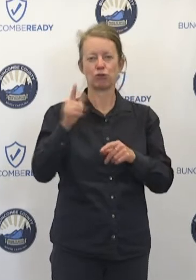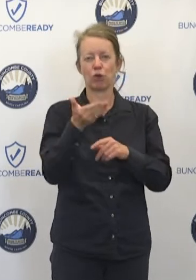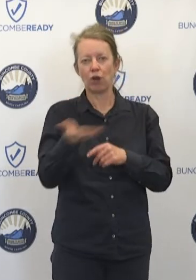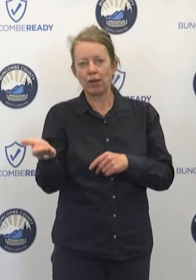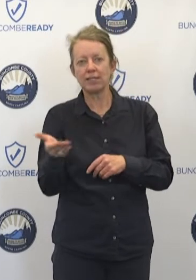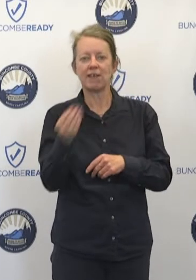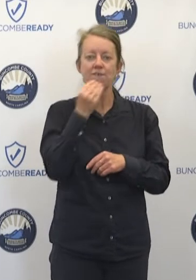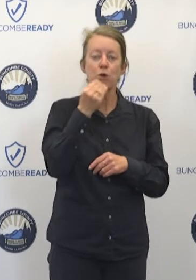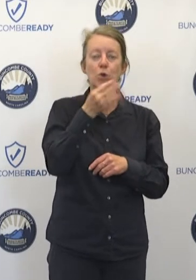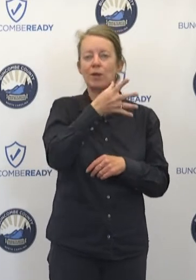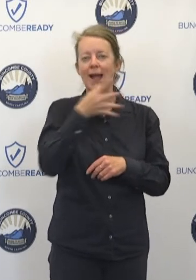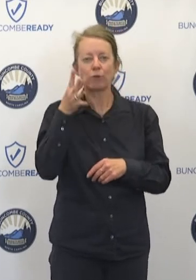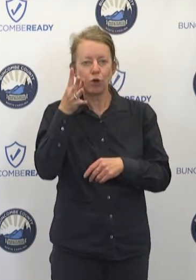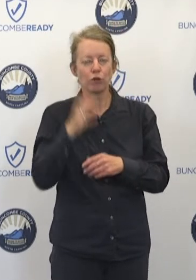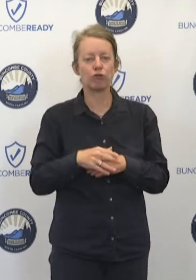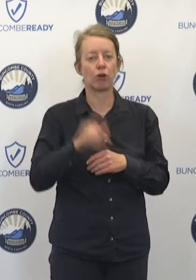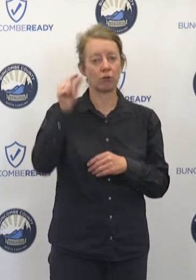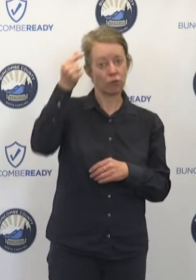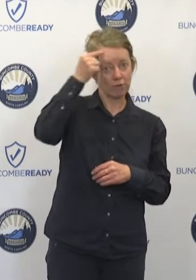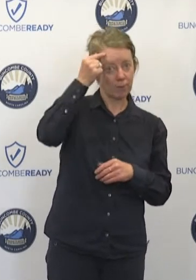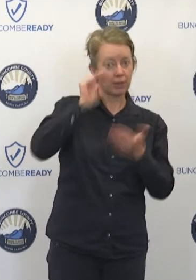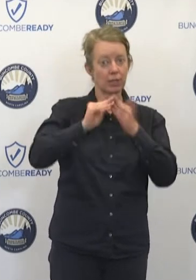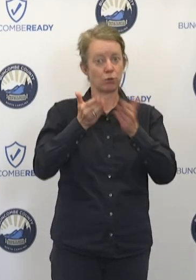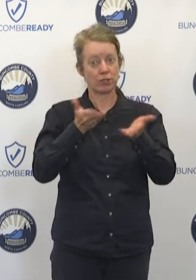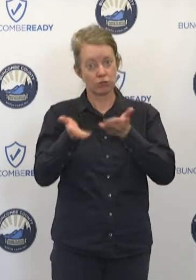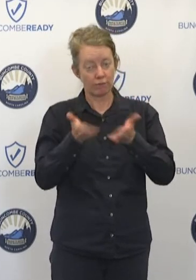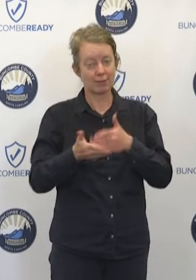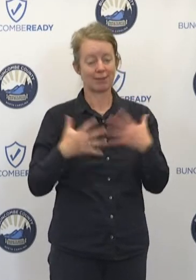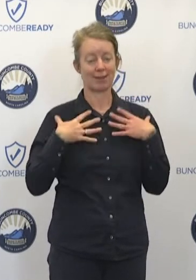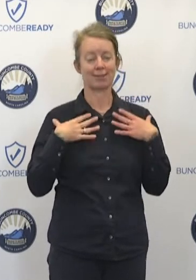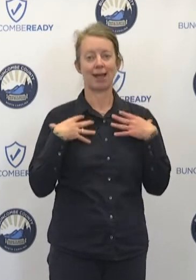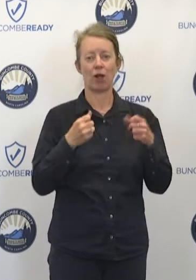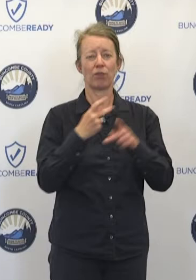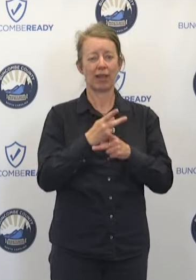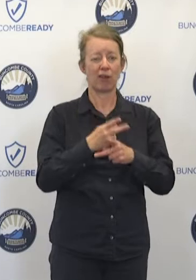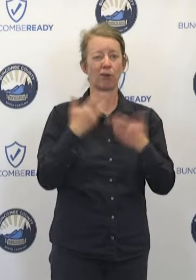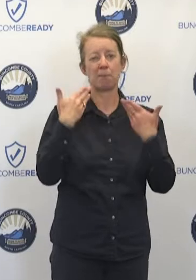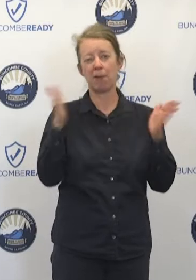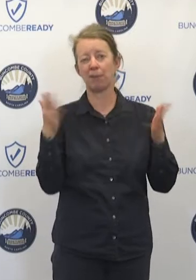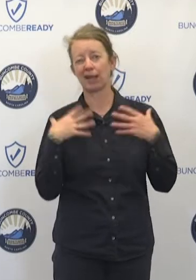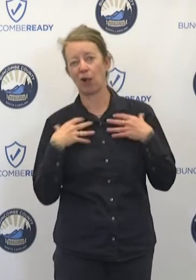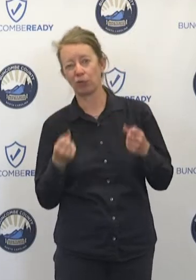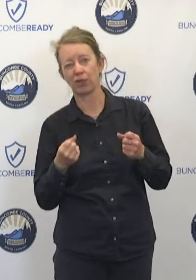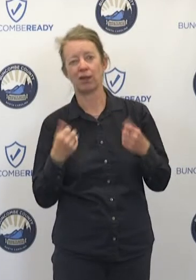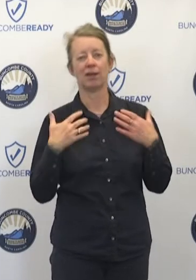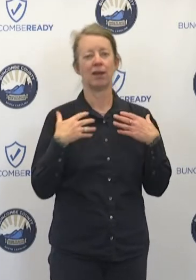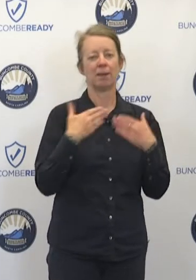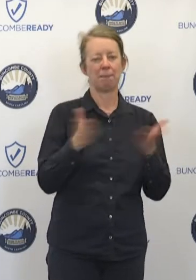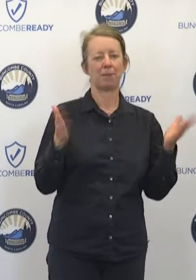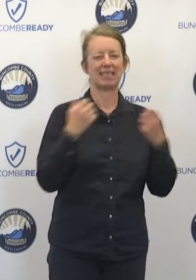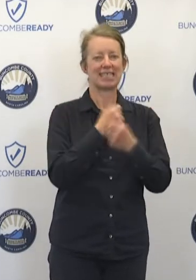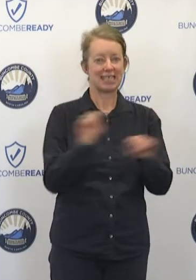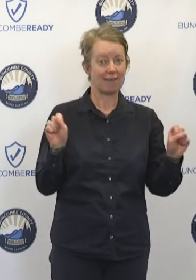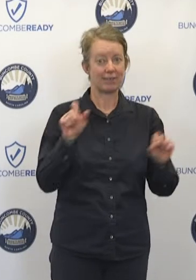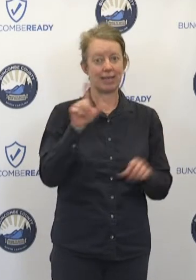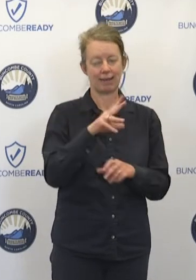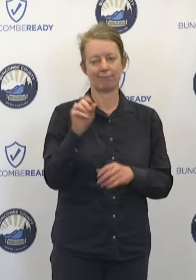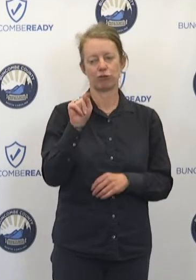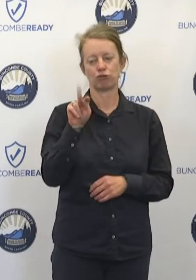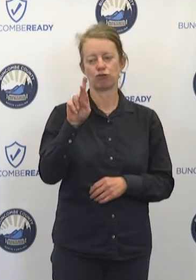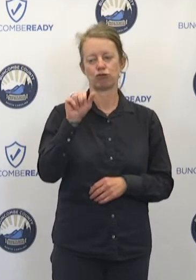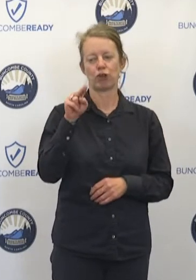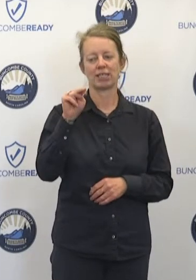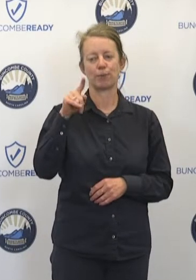agriculture, government and community services, healthcare and public health, public safety, and transportation.